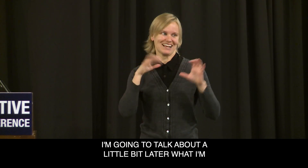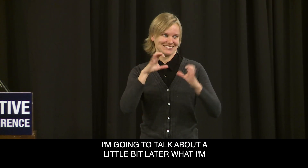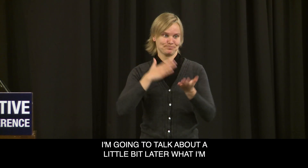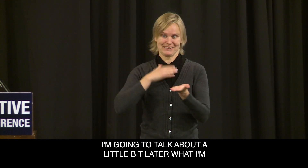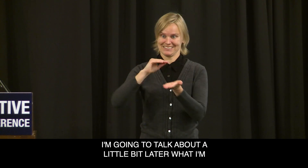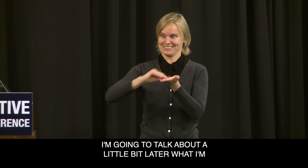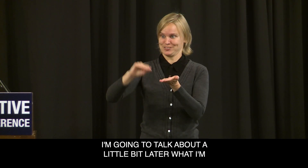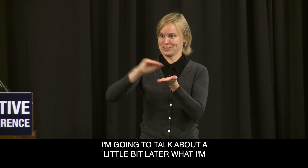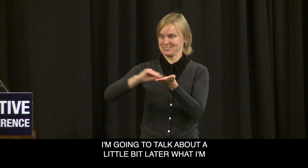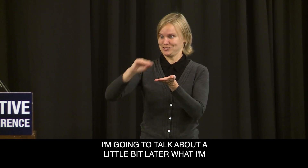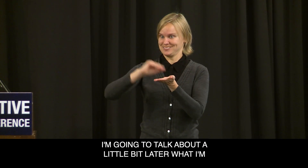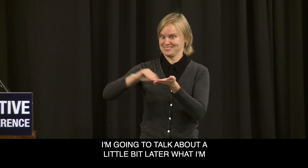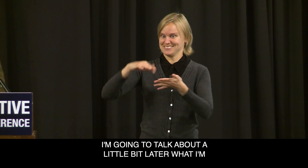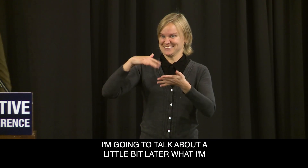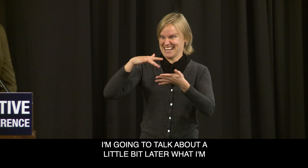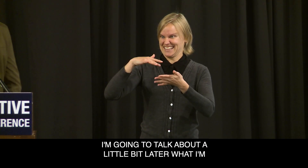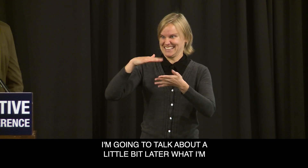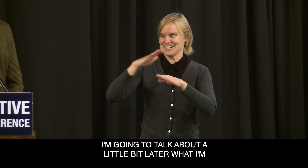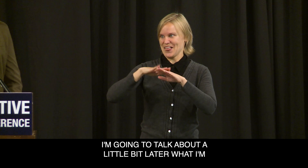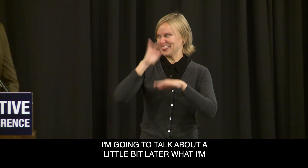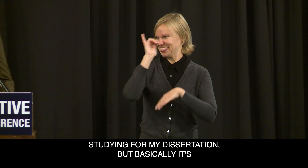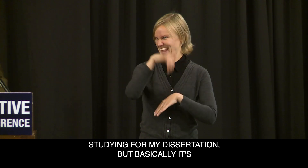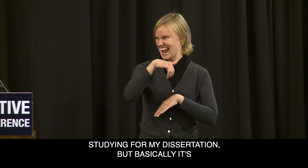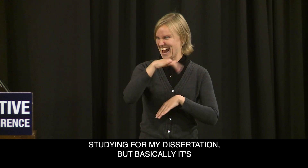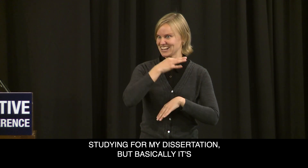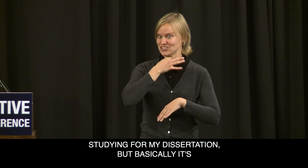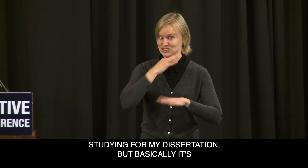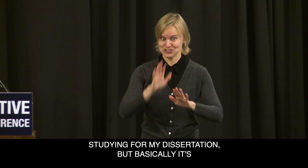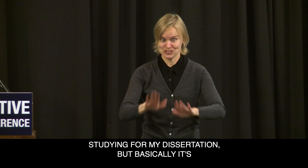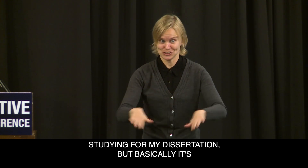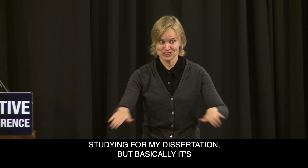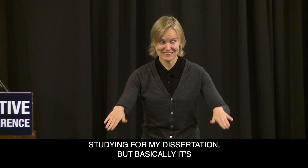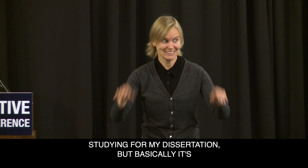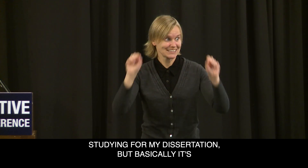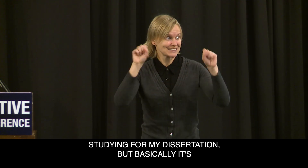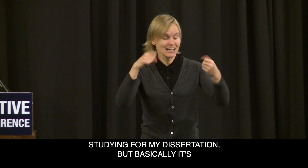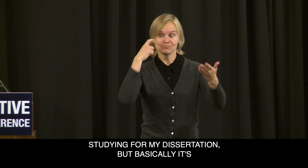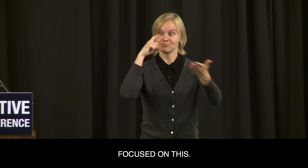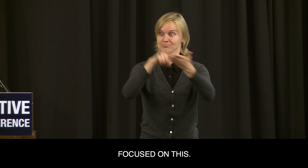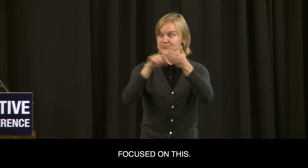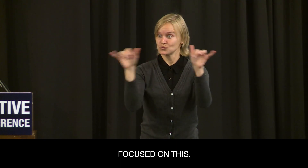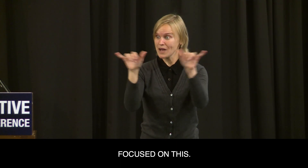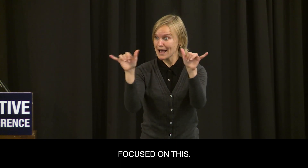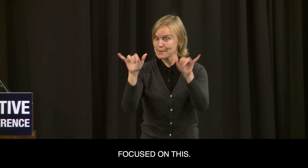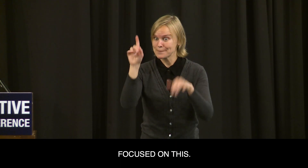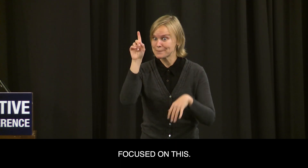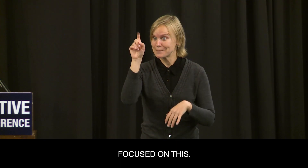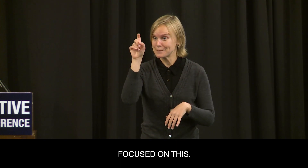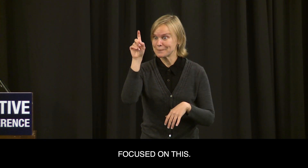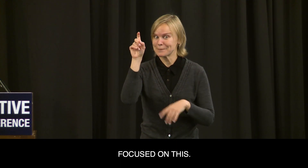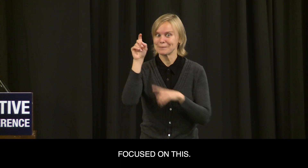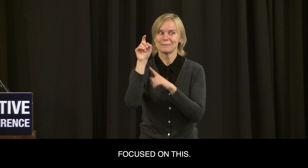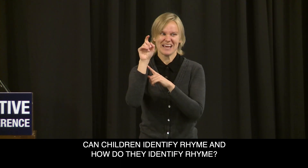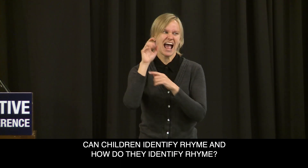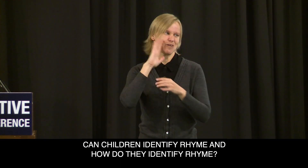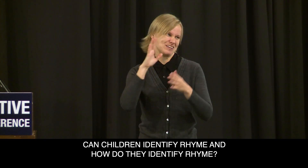I'm going to talk about a little bit later what I'm studying for my dissertation, but basically it's focused on this. Can